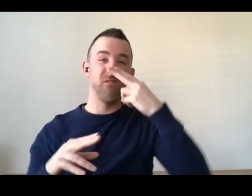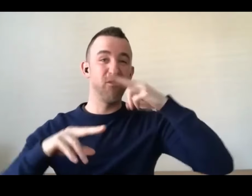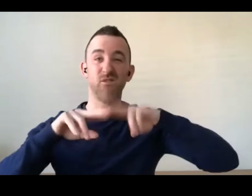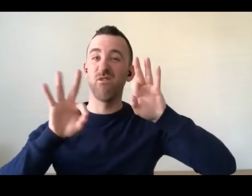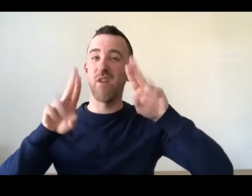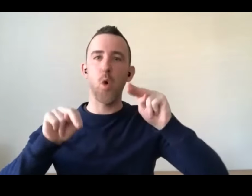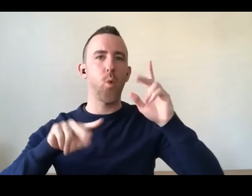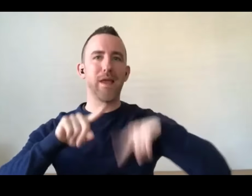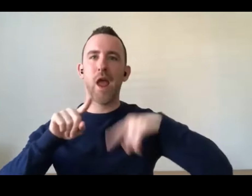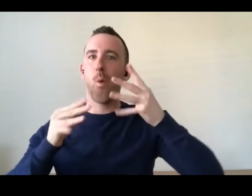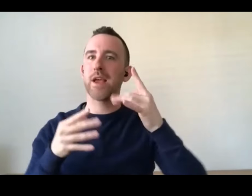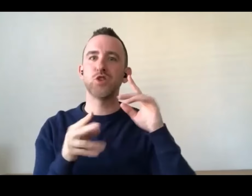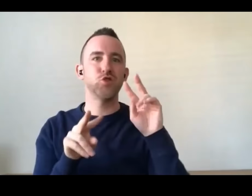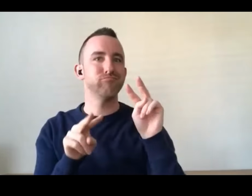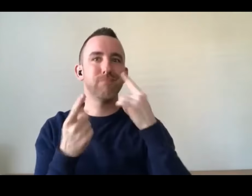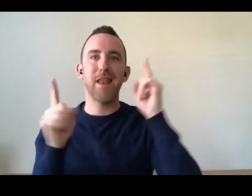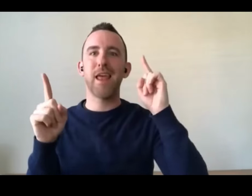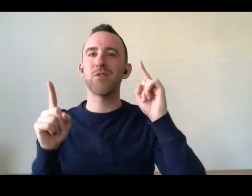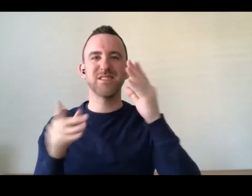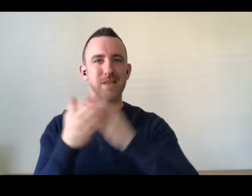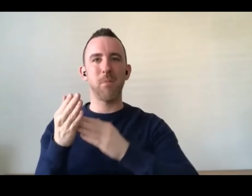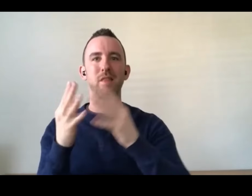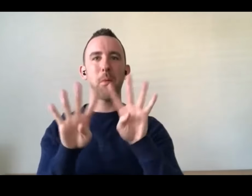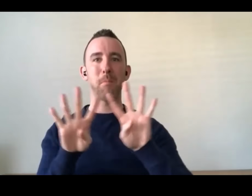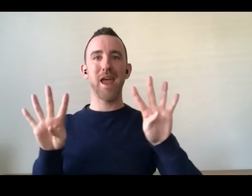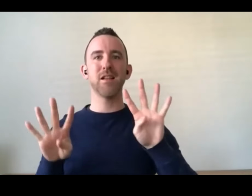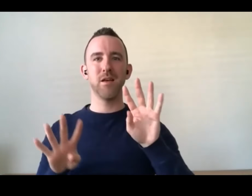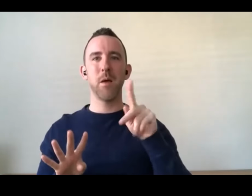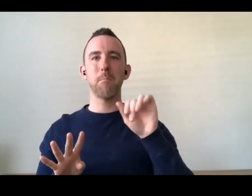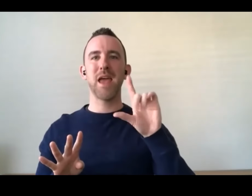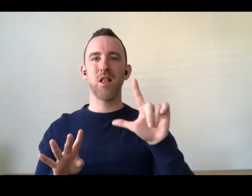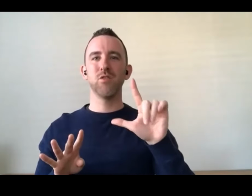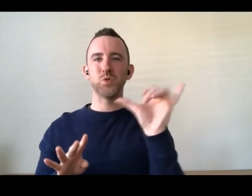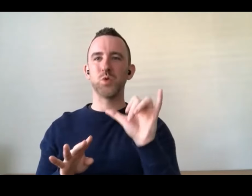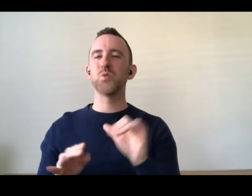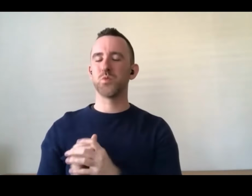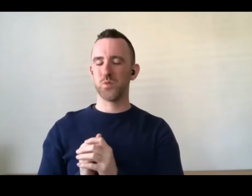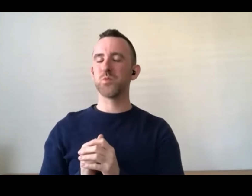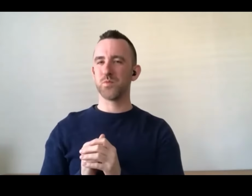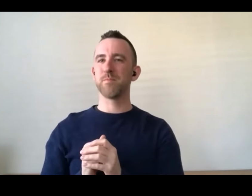wait to announce some of the panelists that we'll be having as well. We have some live panels coming up, which we can talk to you about as well.